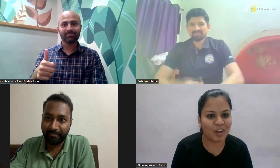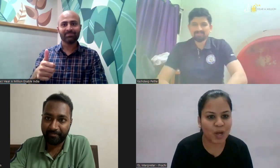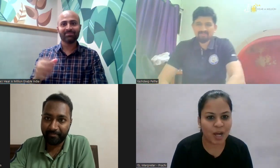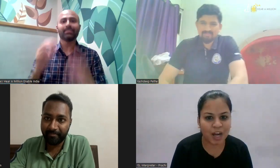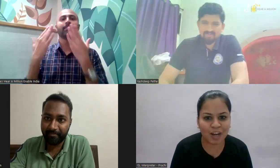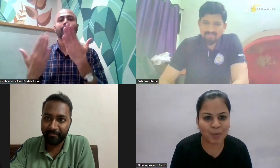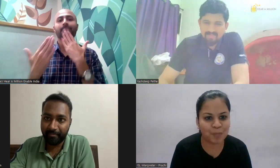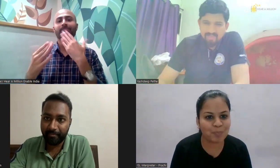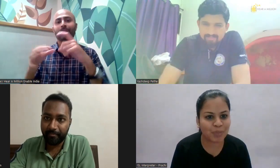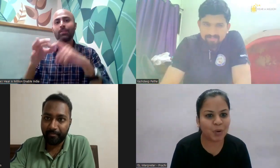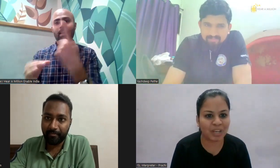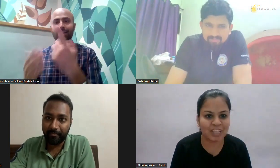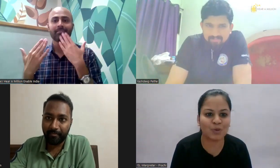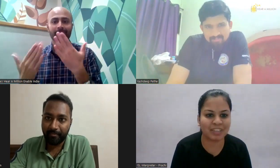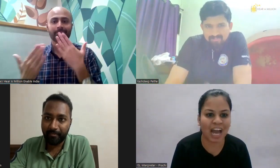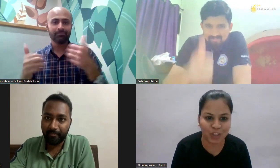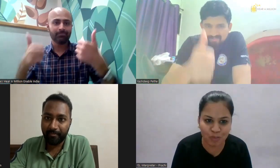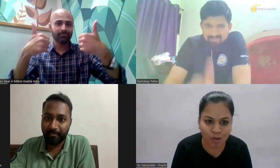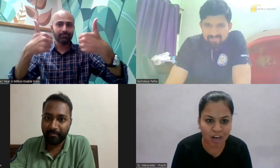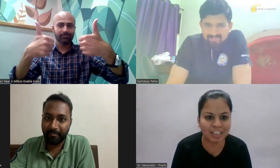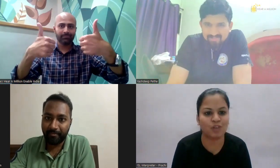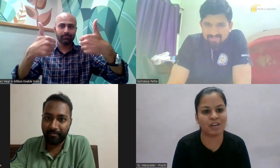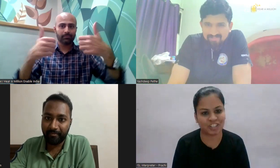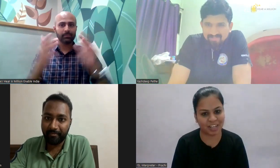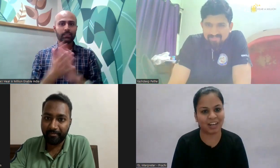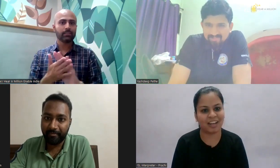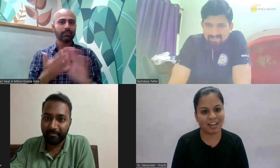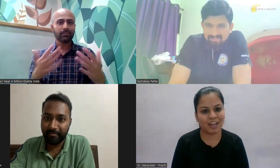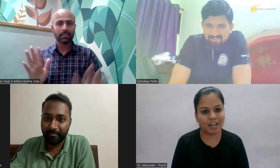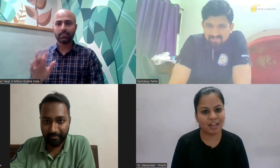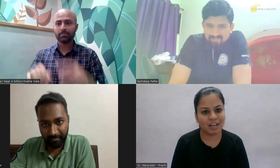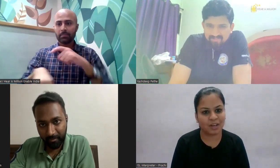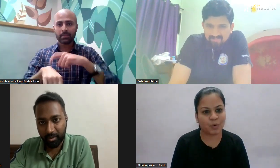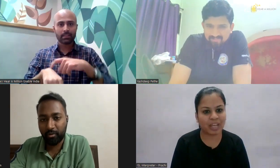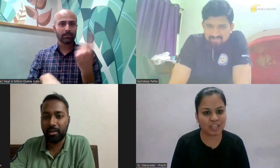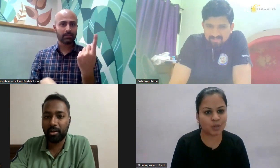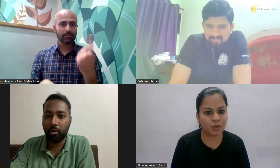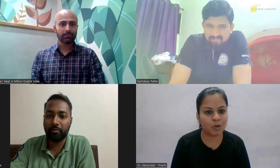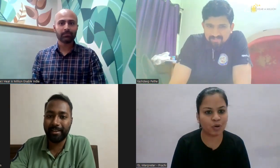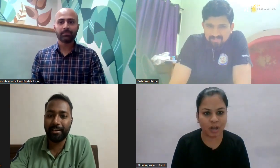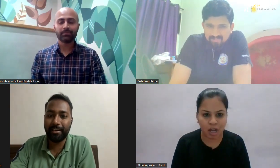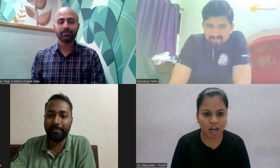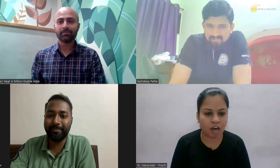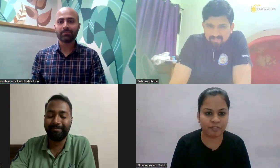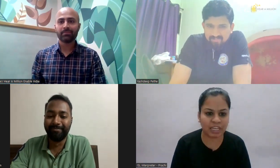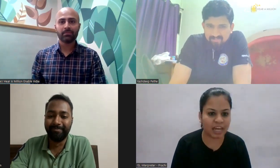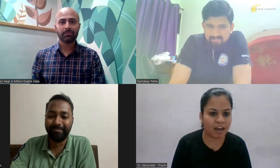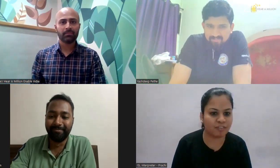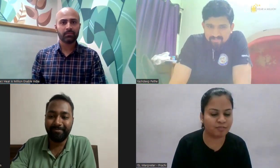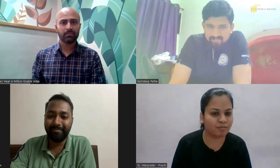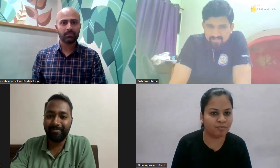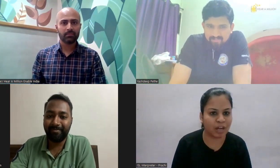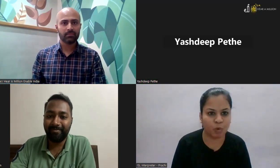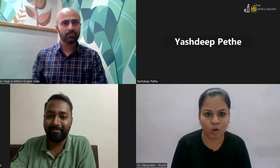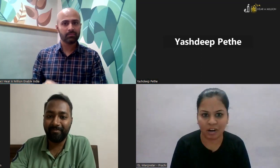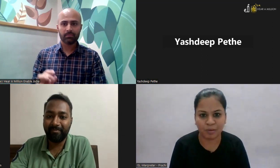guess. Okay, so thank you for the question. Okay, You are so right. we can